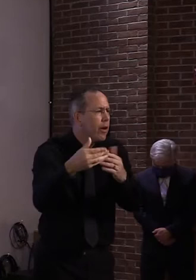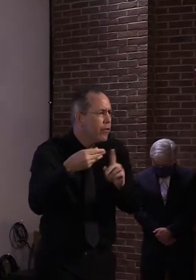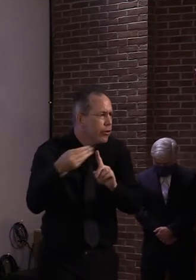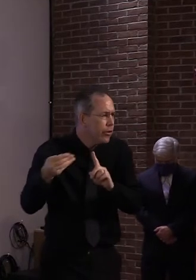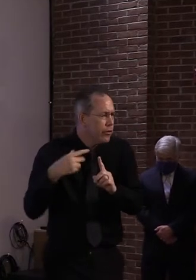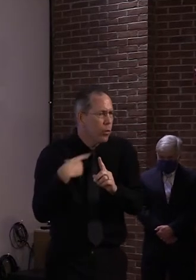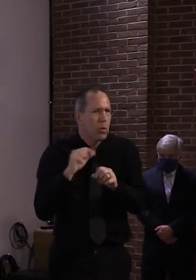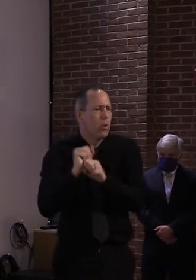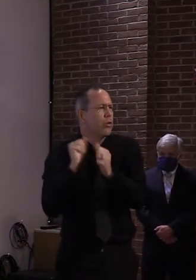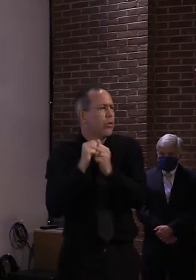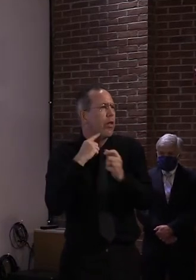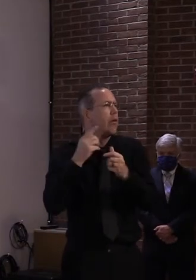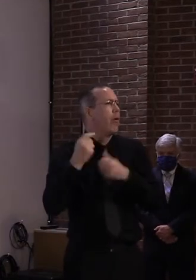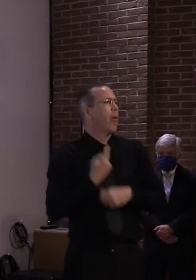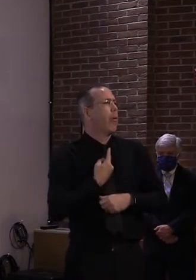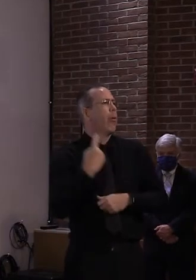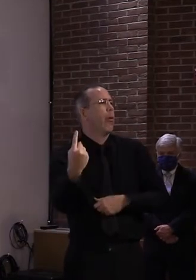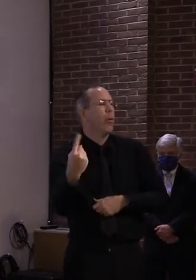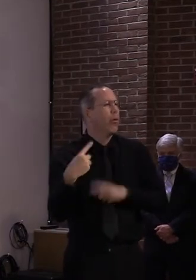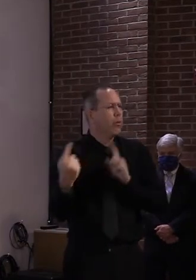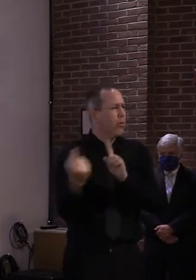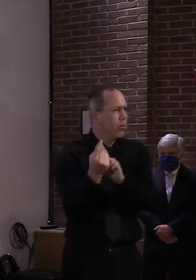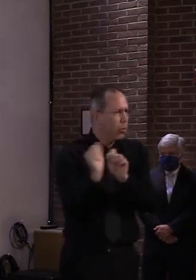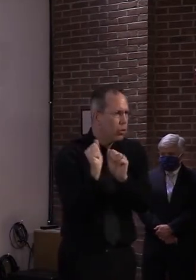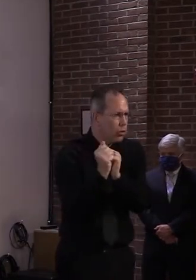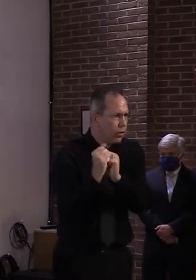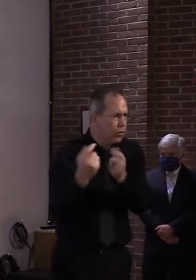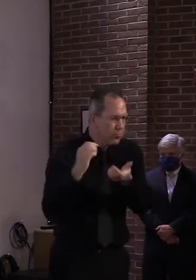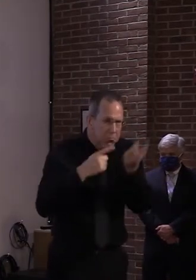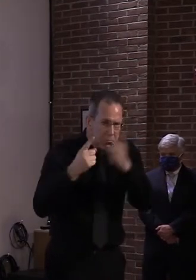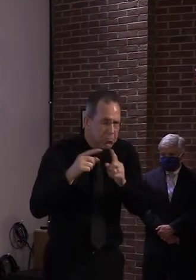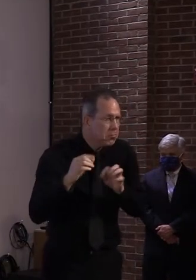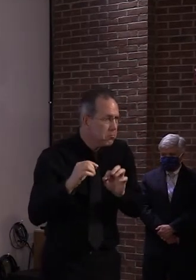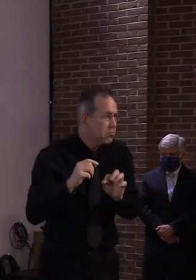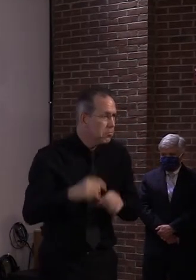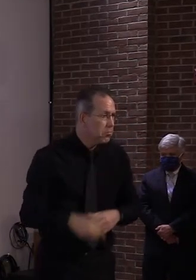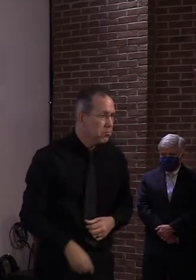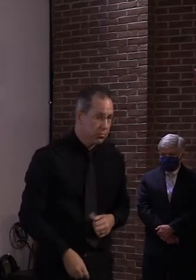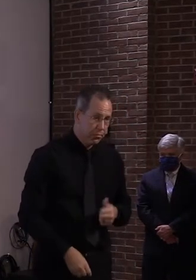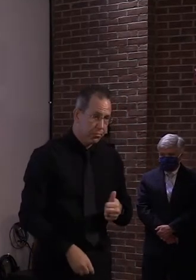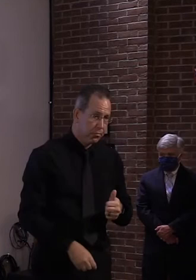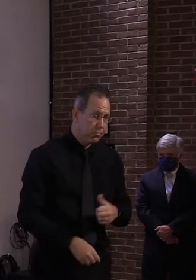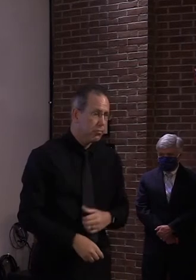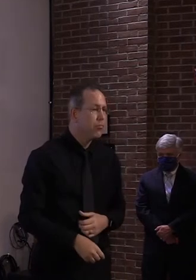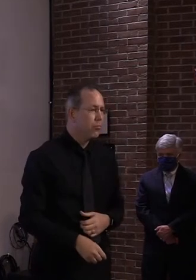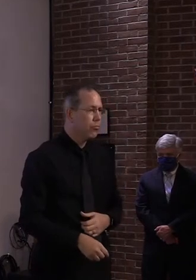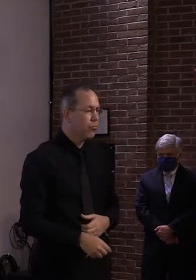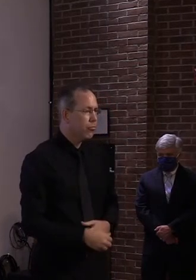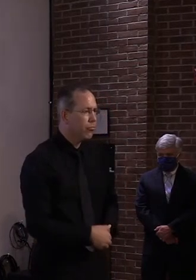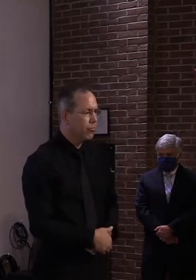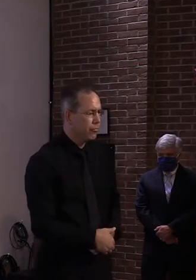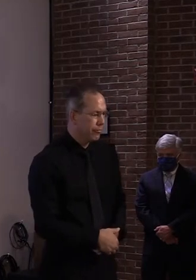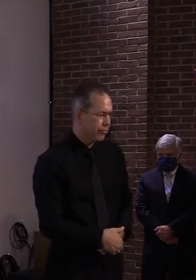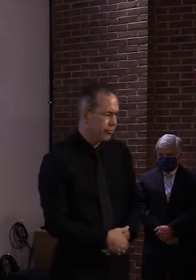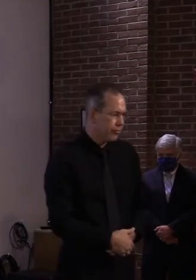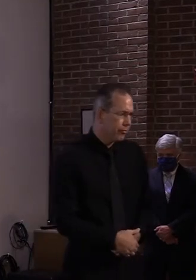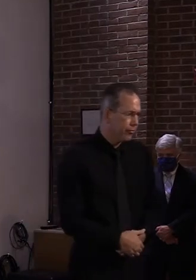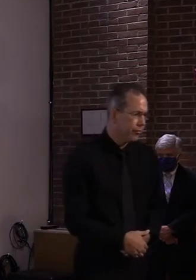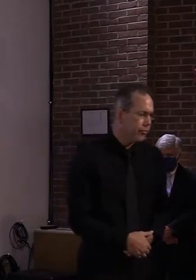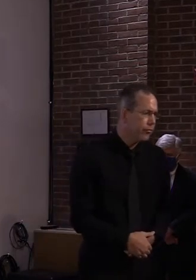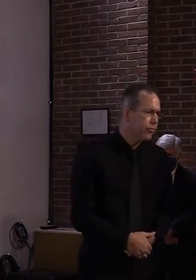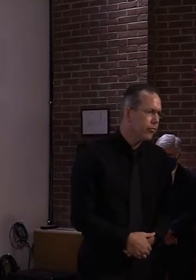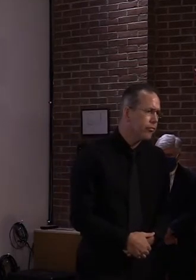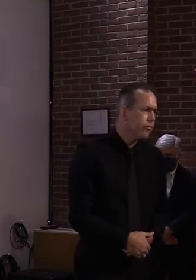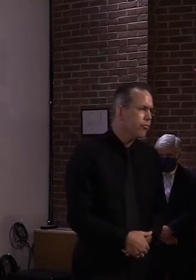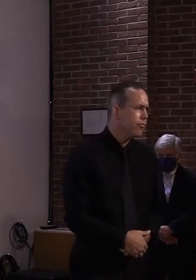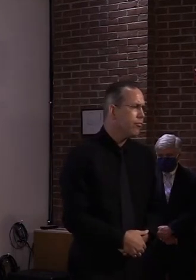Is that clear? Okay, it is. Thanks very much. I think it also is a